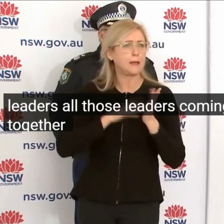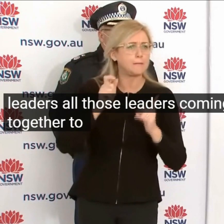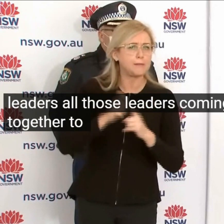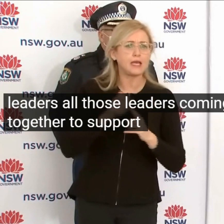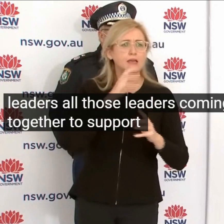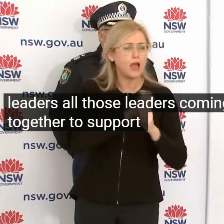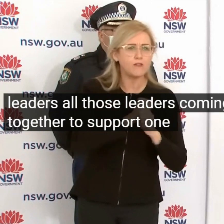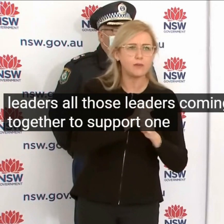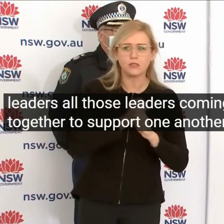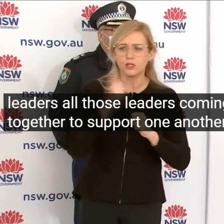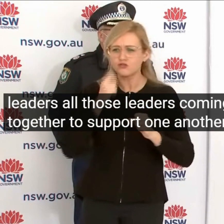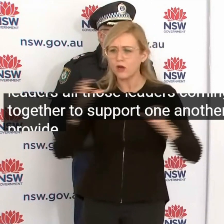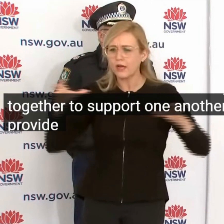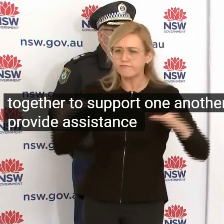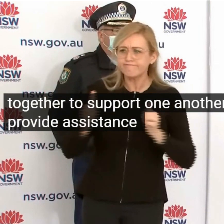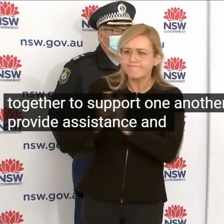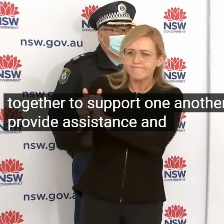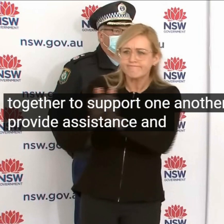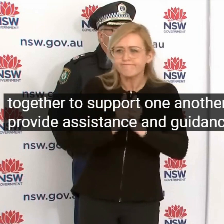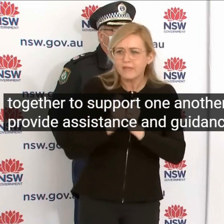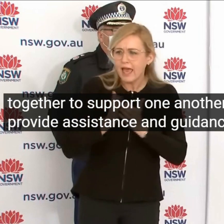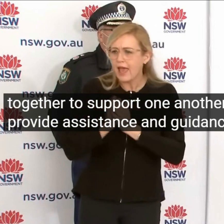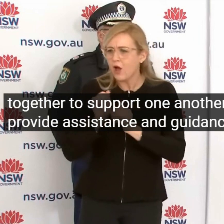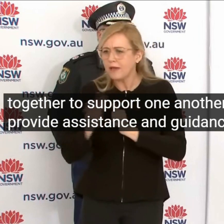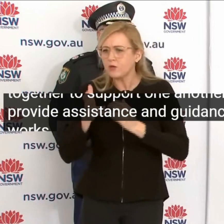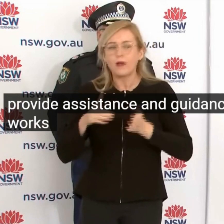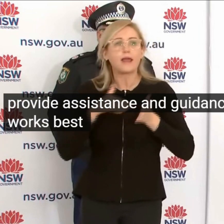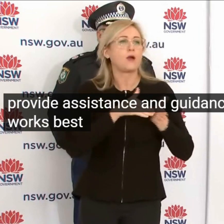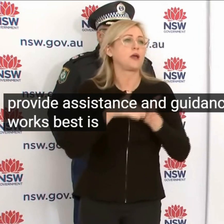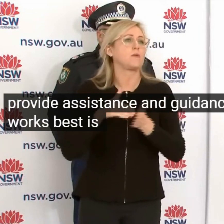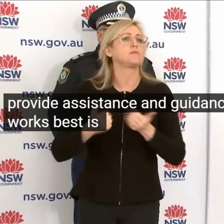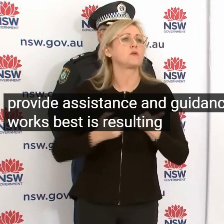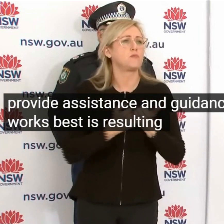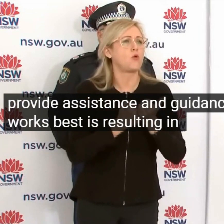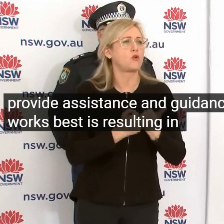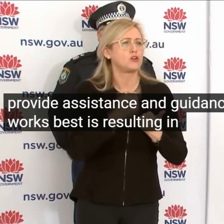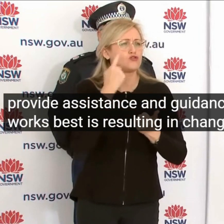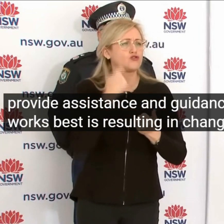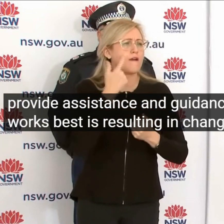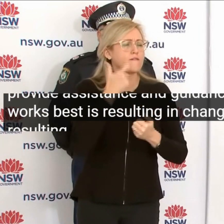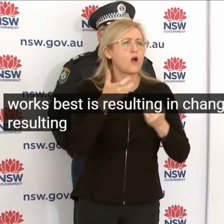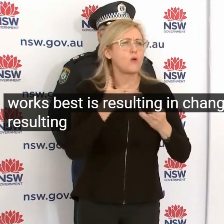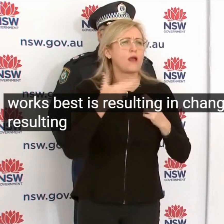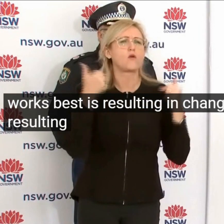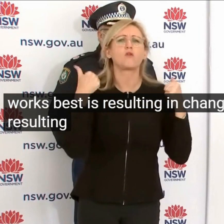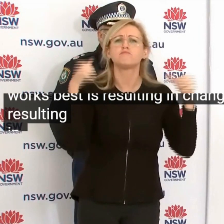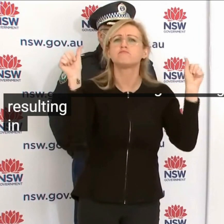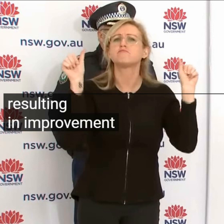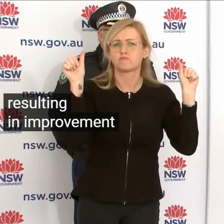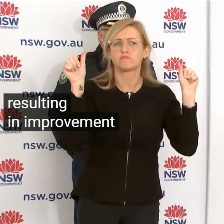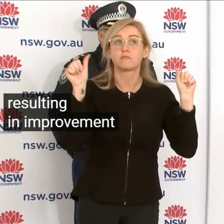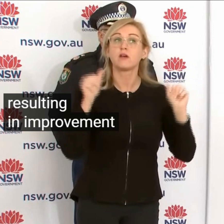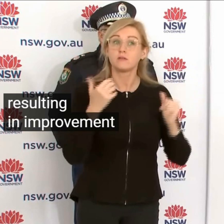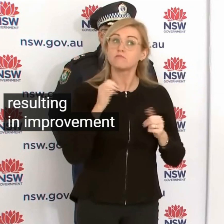coming together to support one another and provide assistance and guidance on what works best is resulting in change, is resulting